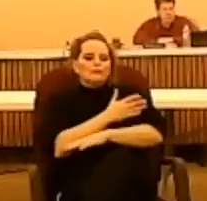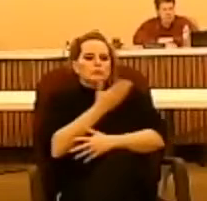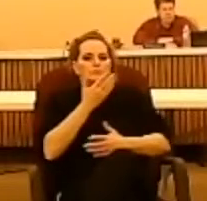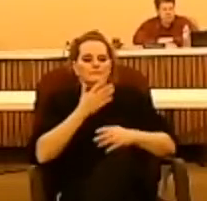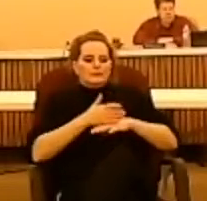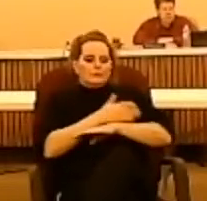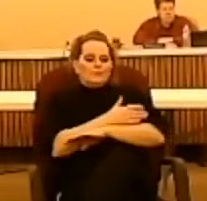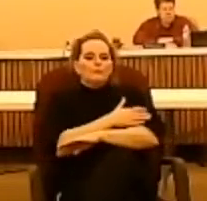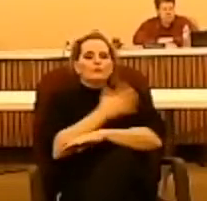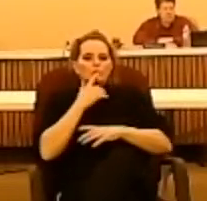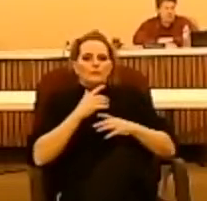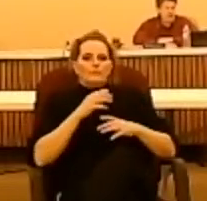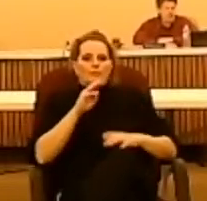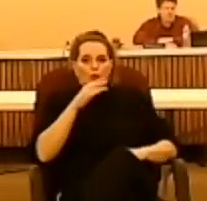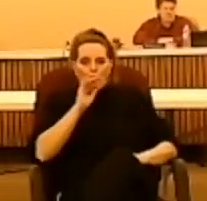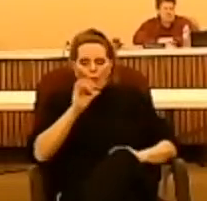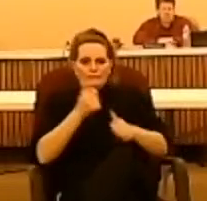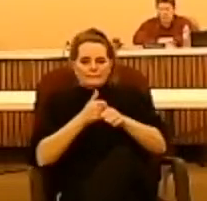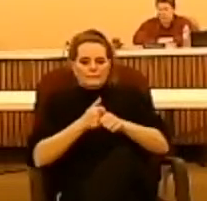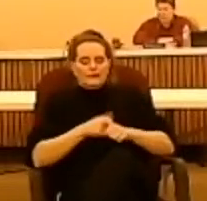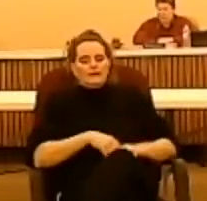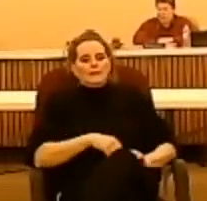now. Of course, there's a lot of